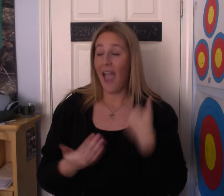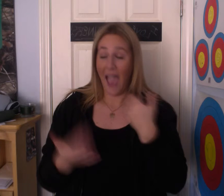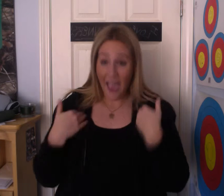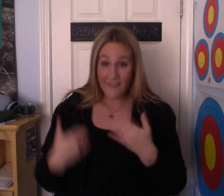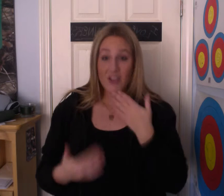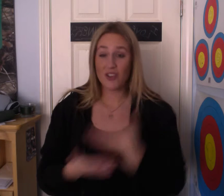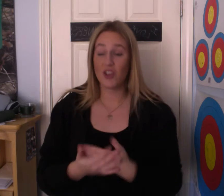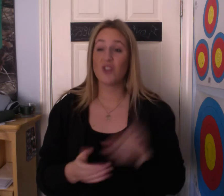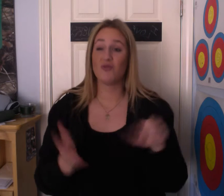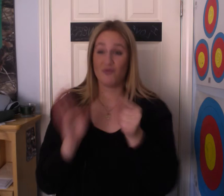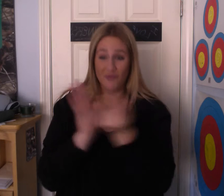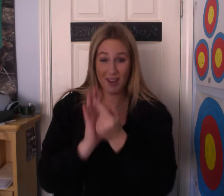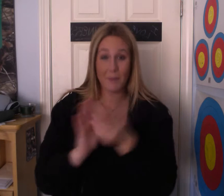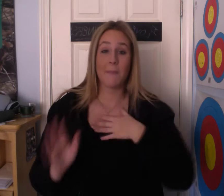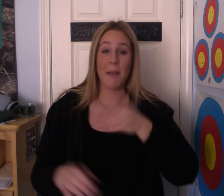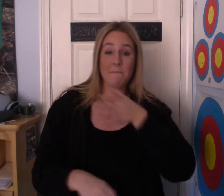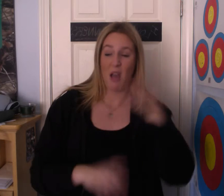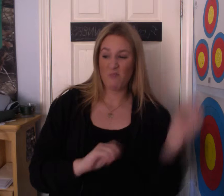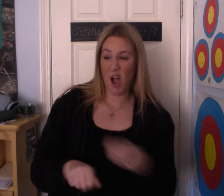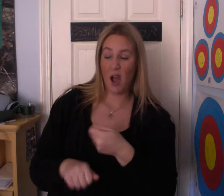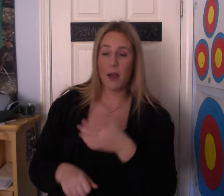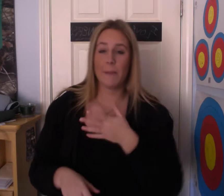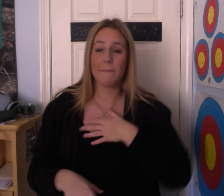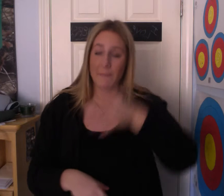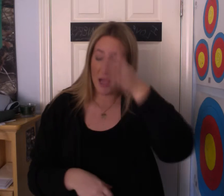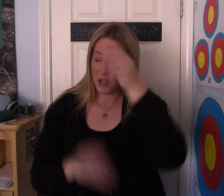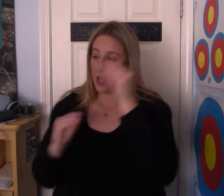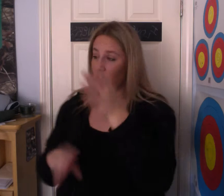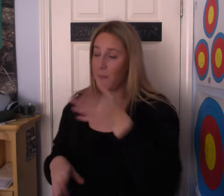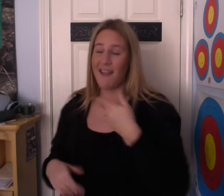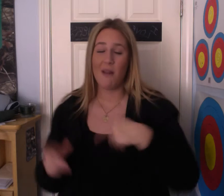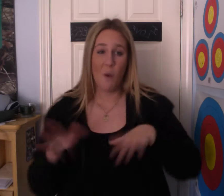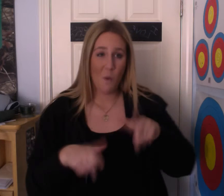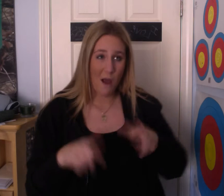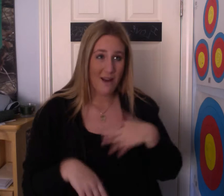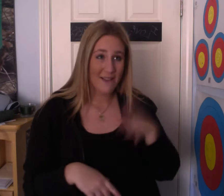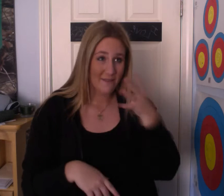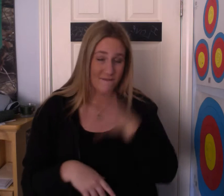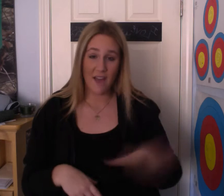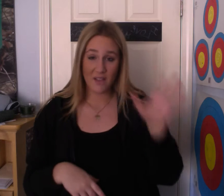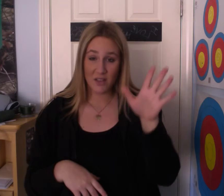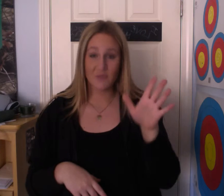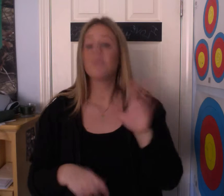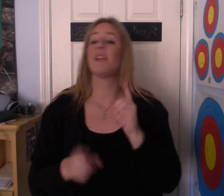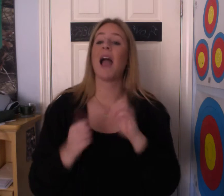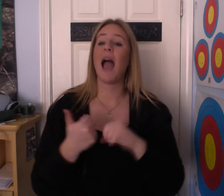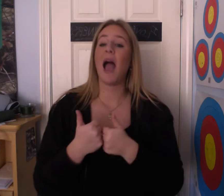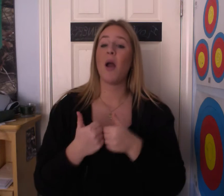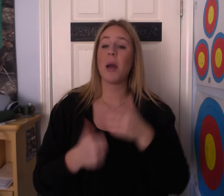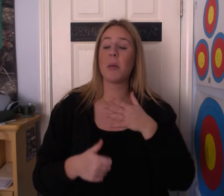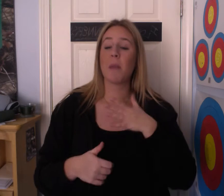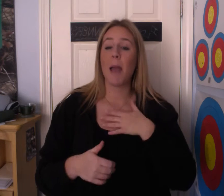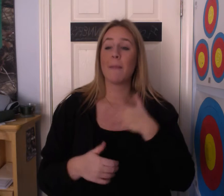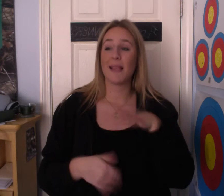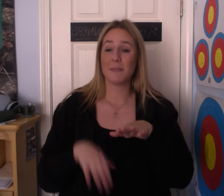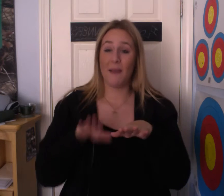My father taught me how I walk when I was 5 years old by placing my heels on his feet and just walking. Another tactic